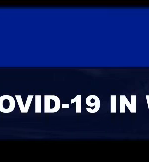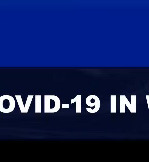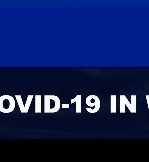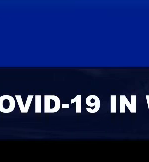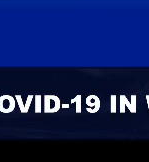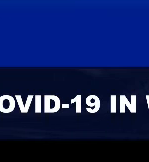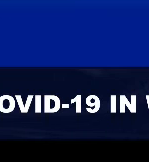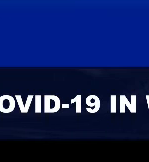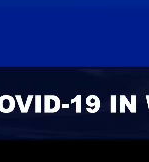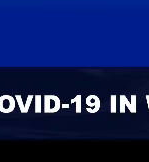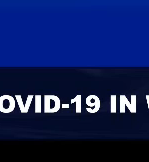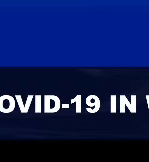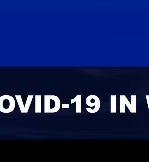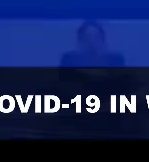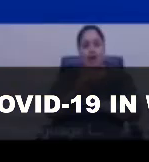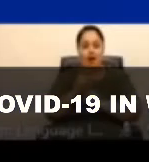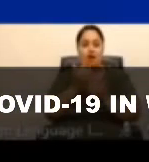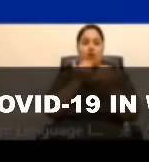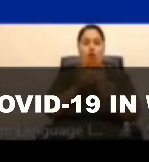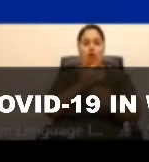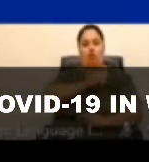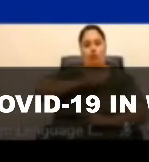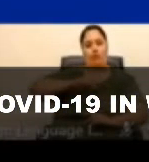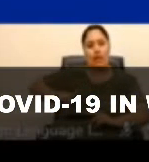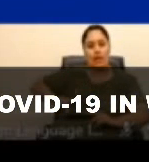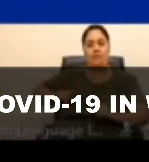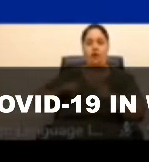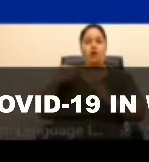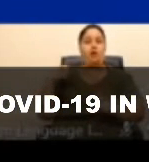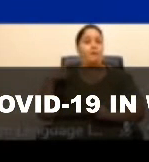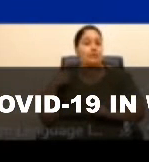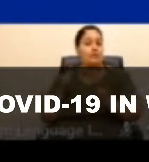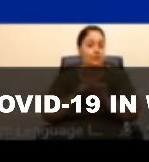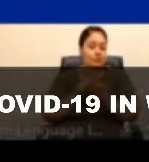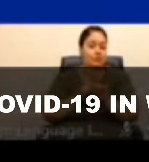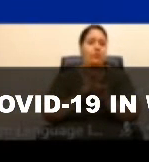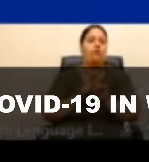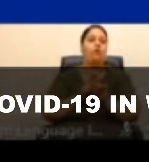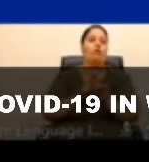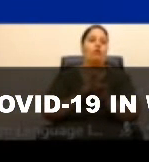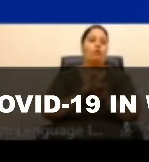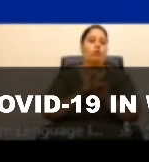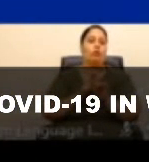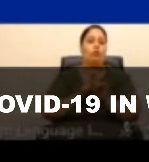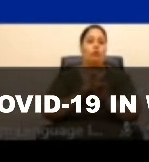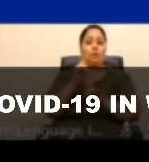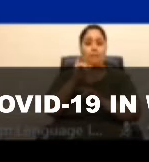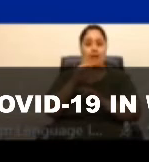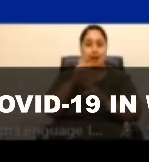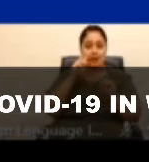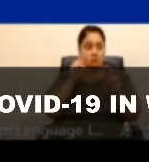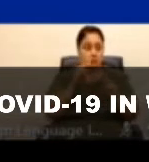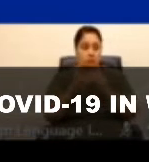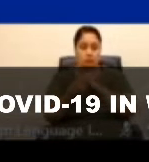Bianca. Thank you, Premier. Thank you, Minister. Bianca, can everybody see the slides?